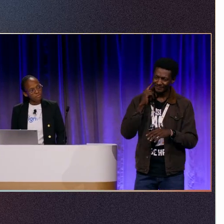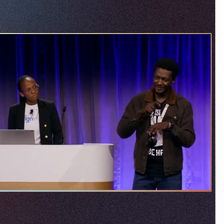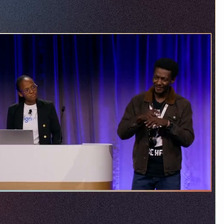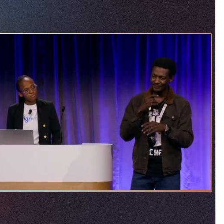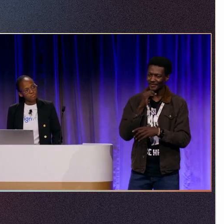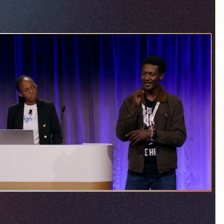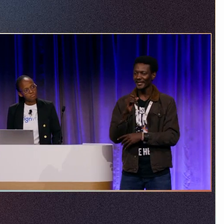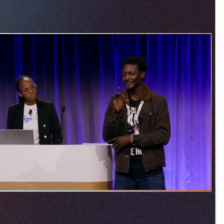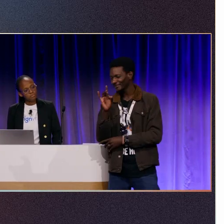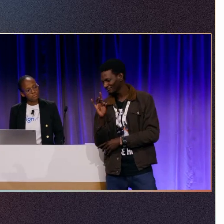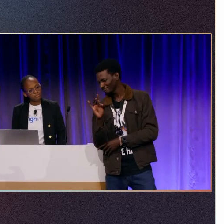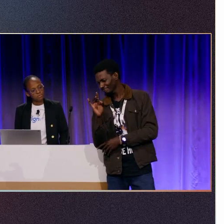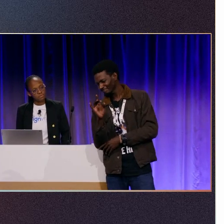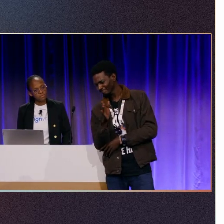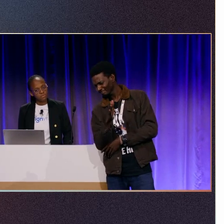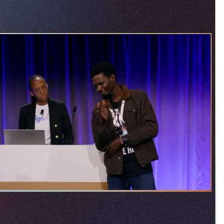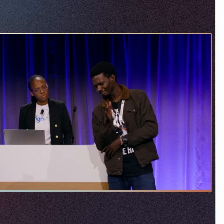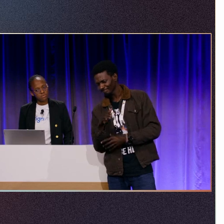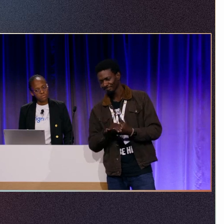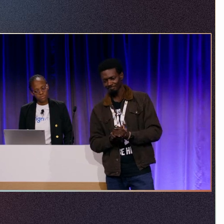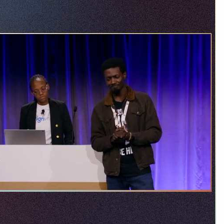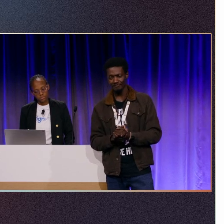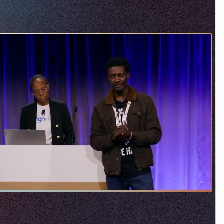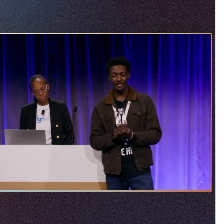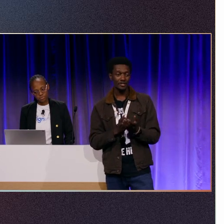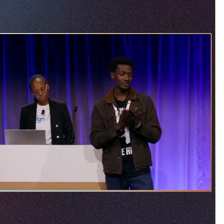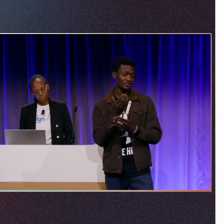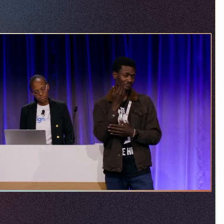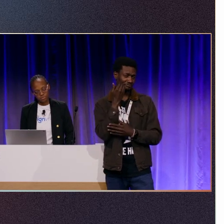And I became deaf the age of eight,